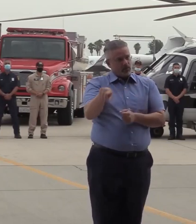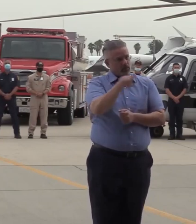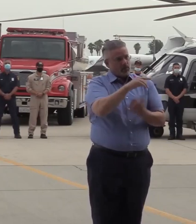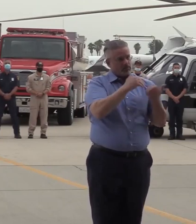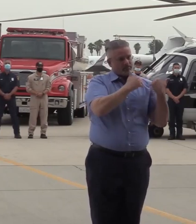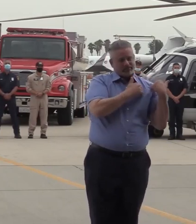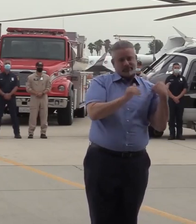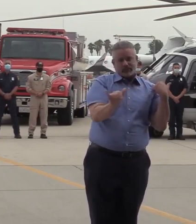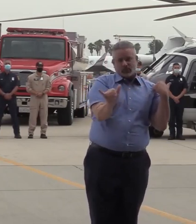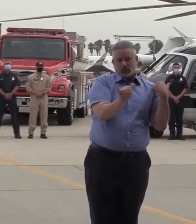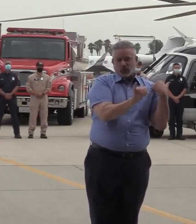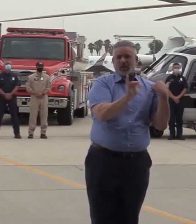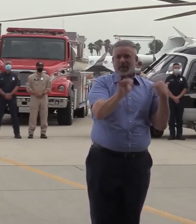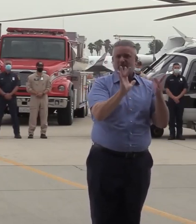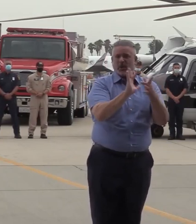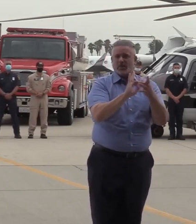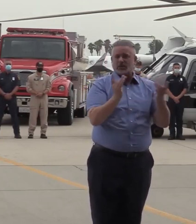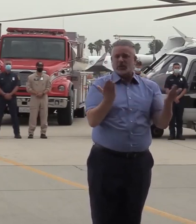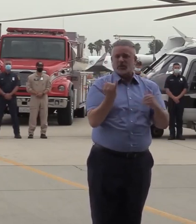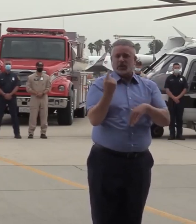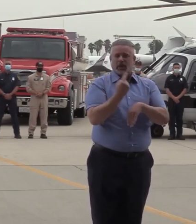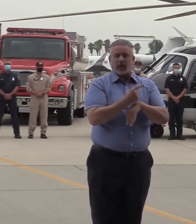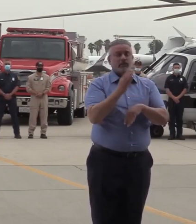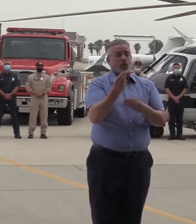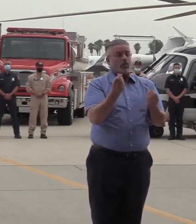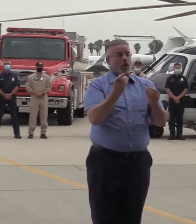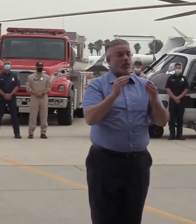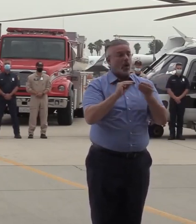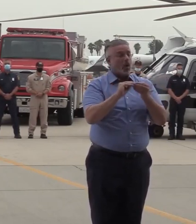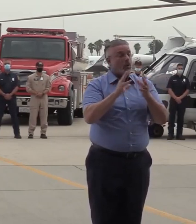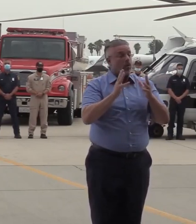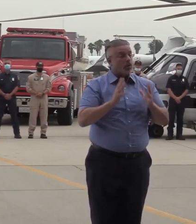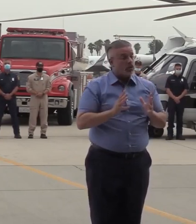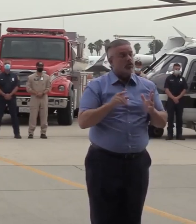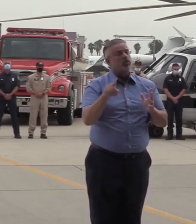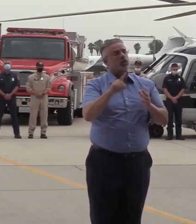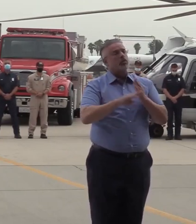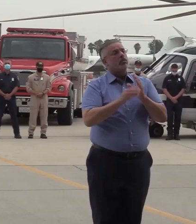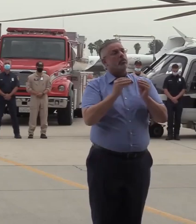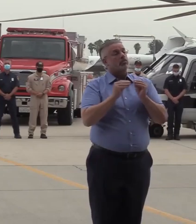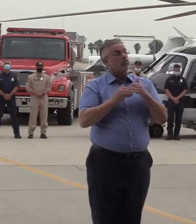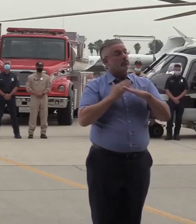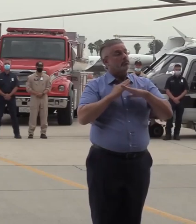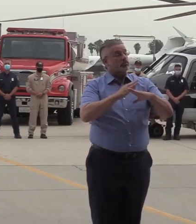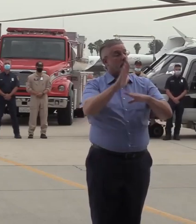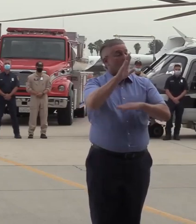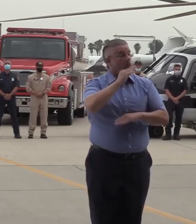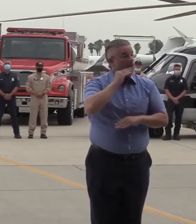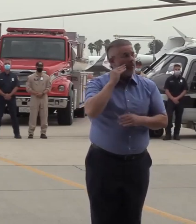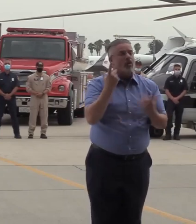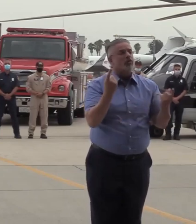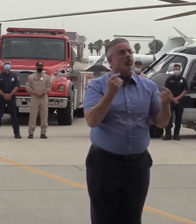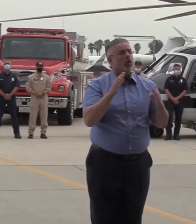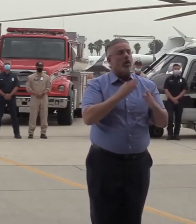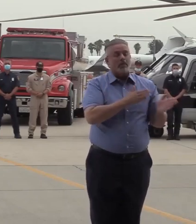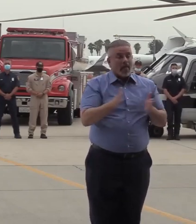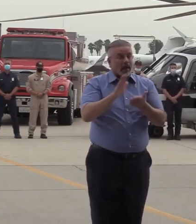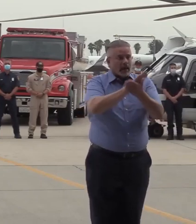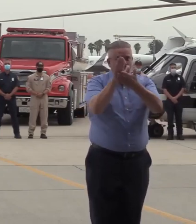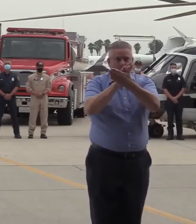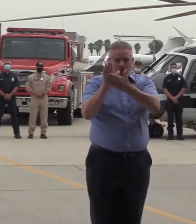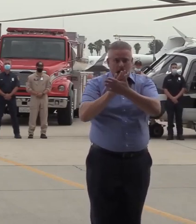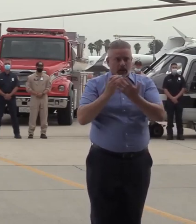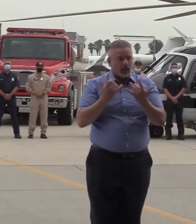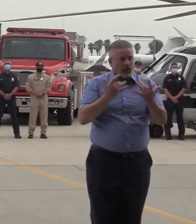that's our central message here today. If you're a property owner, you can protect your home by planning ahead, taking time to clear brush around your